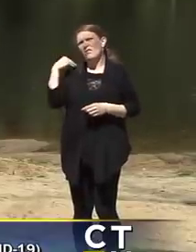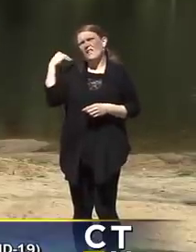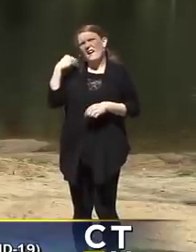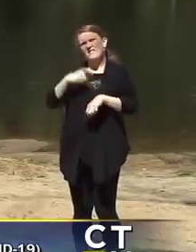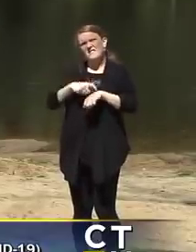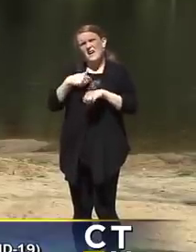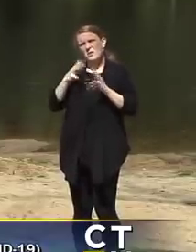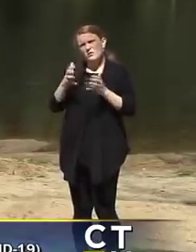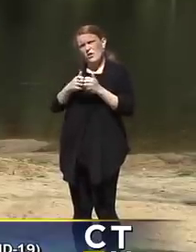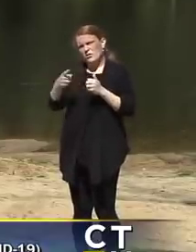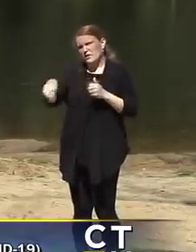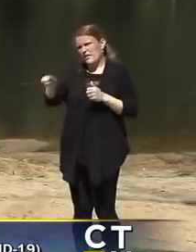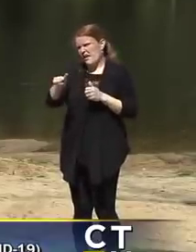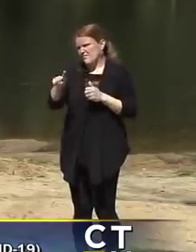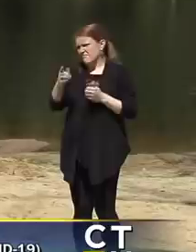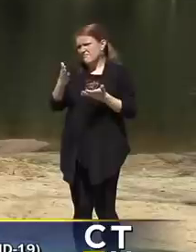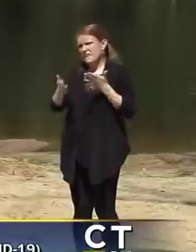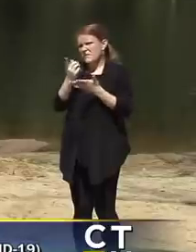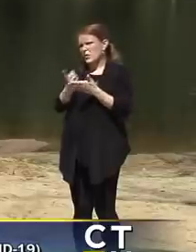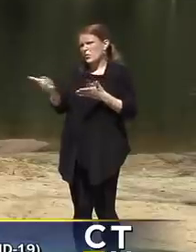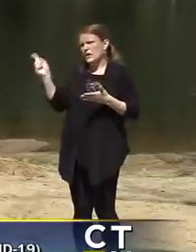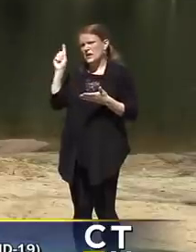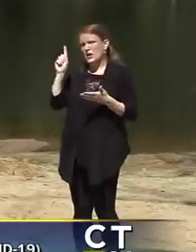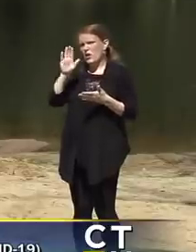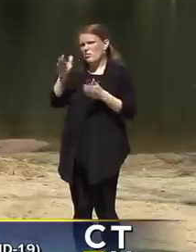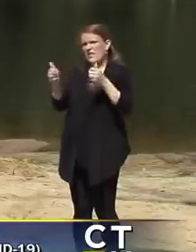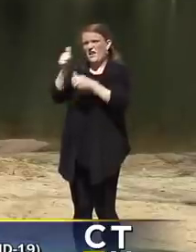guess, probably a week ago.